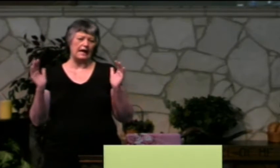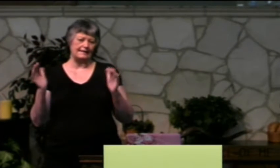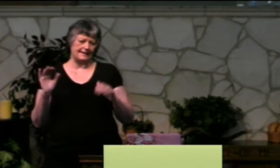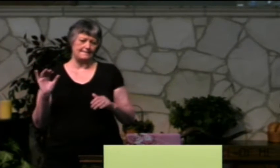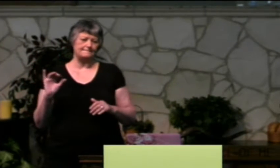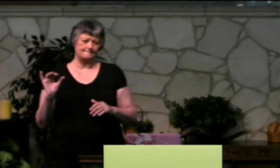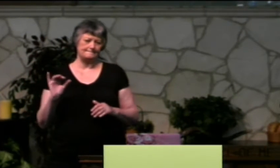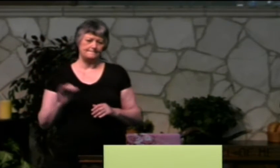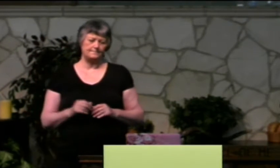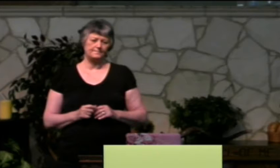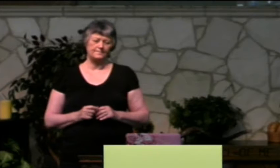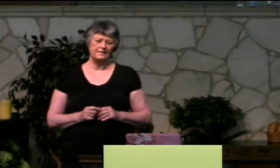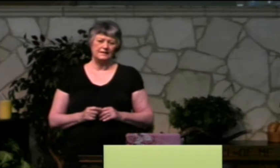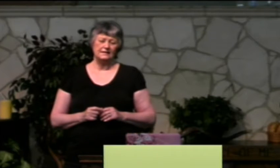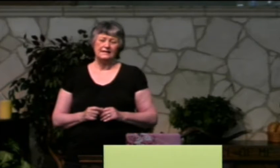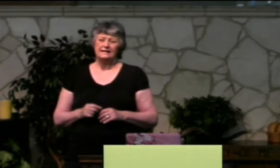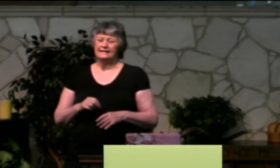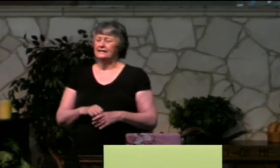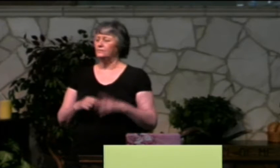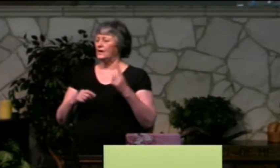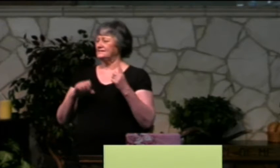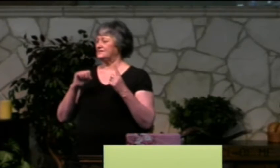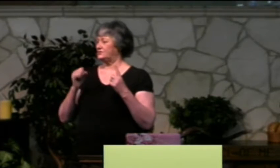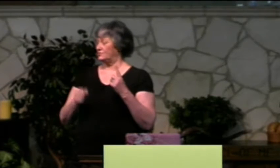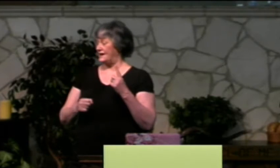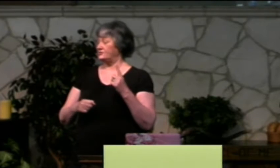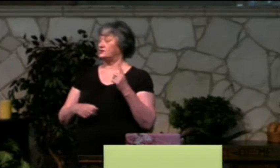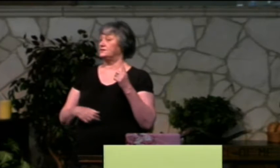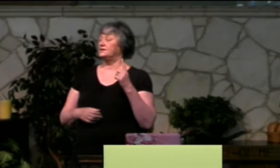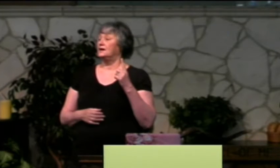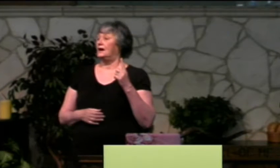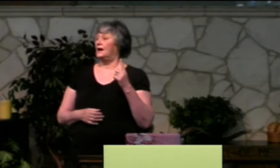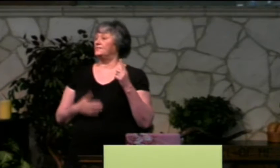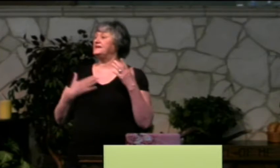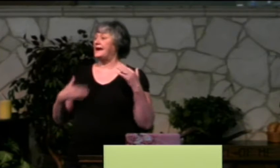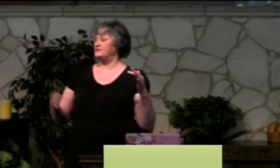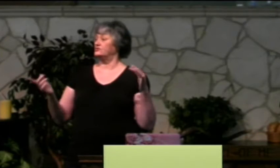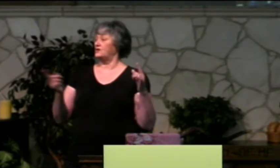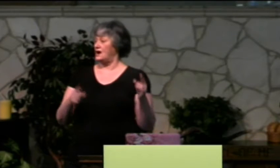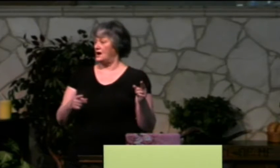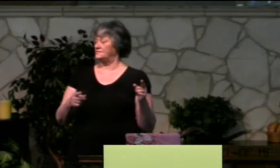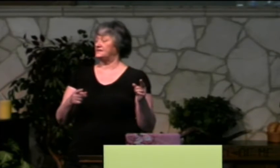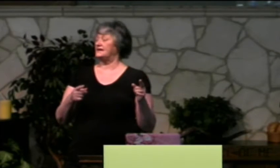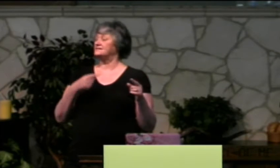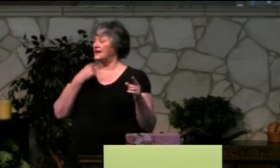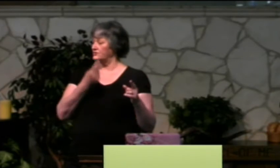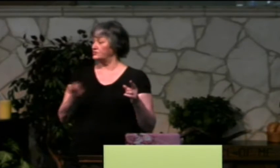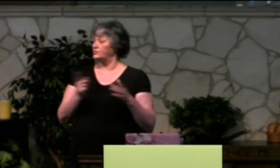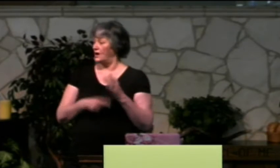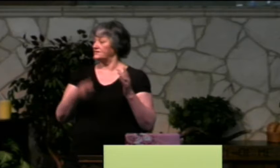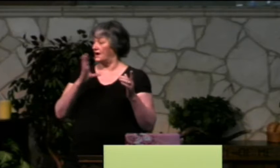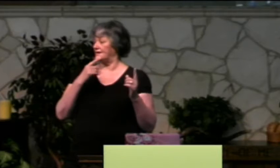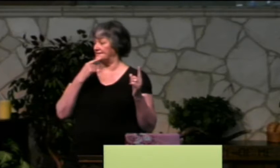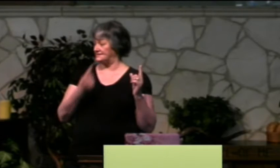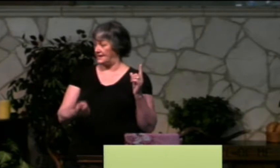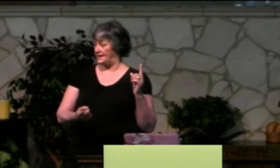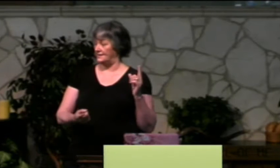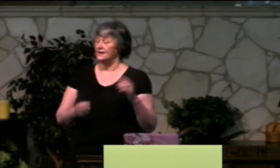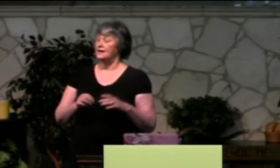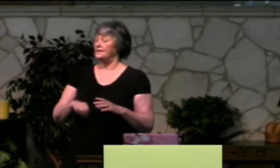alike. In one situation, the angel comes and tells you what God has said. In the